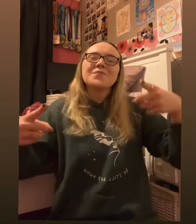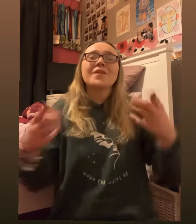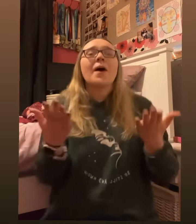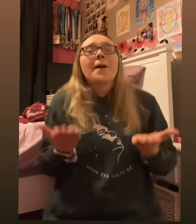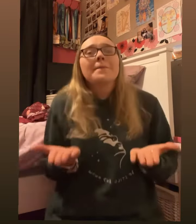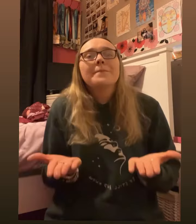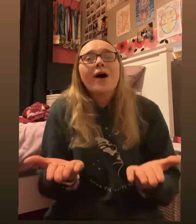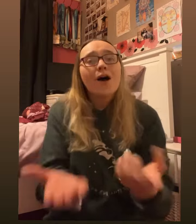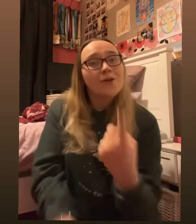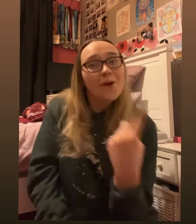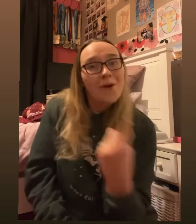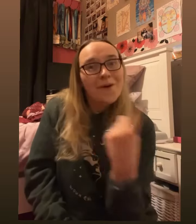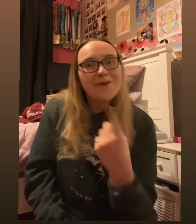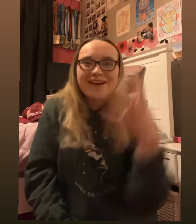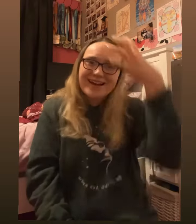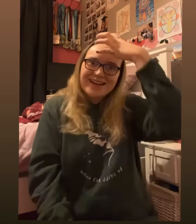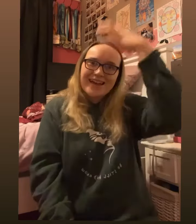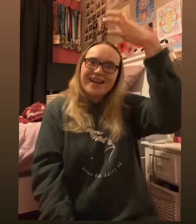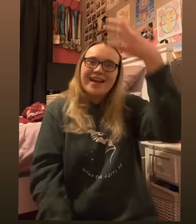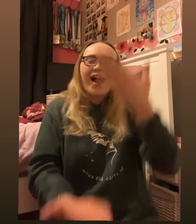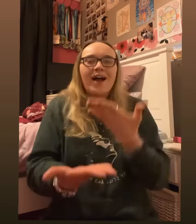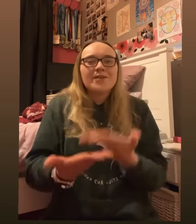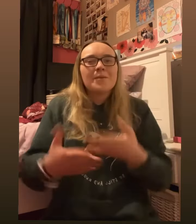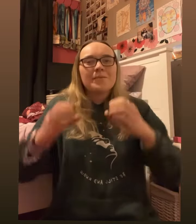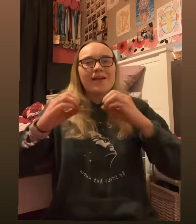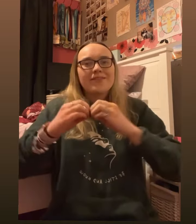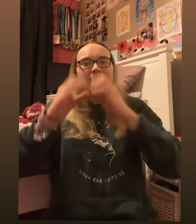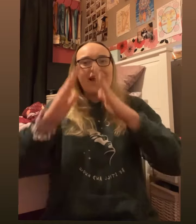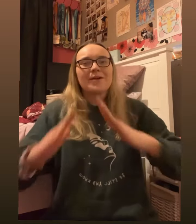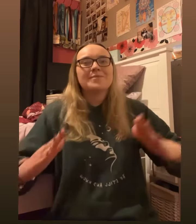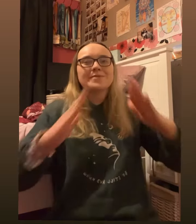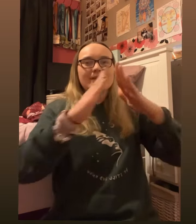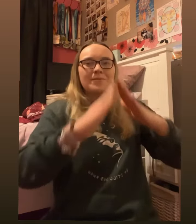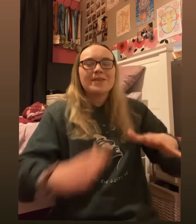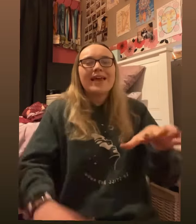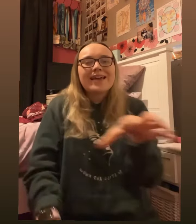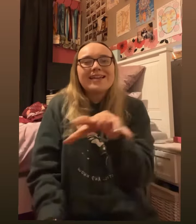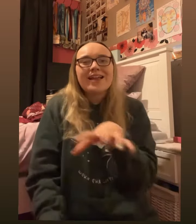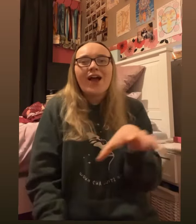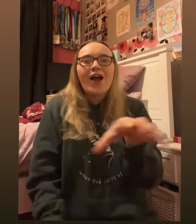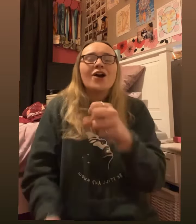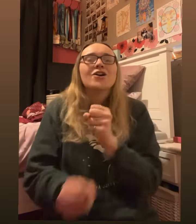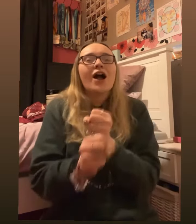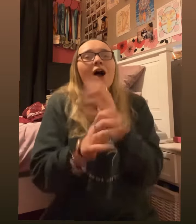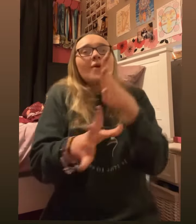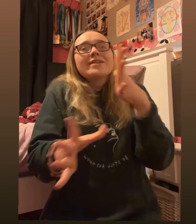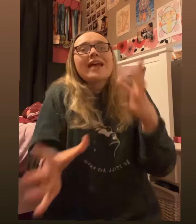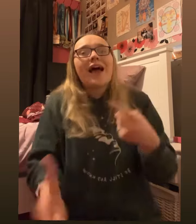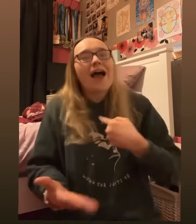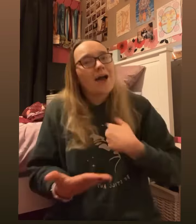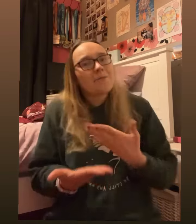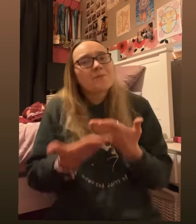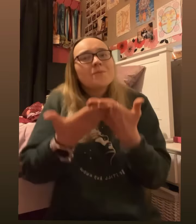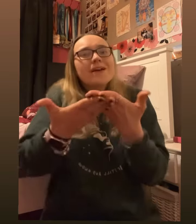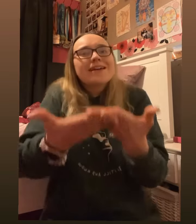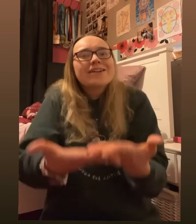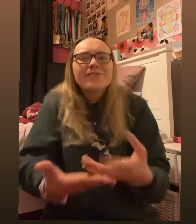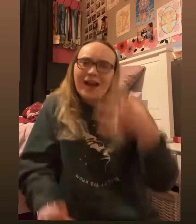Born a king on Bethlehem's plain Gold I bring to crown